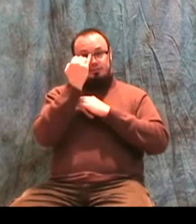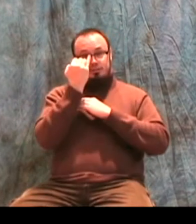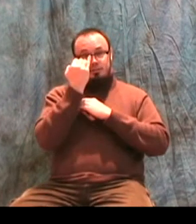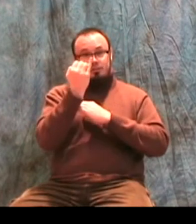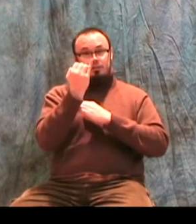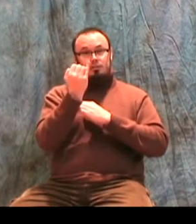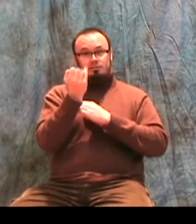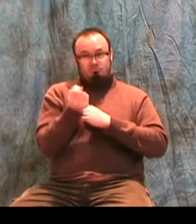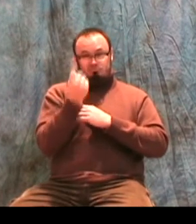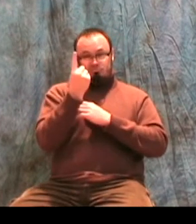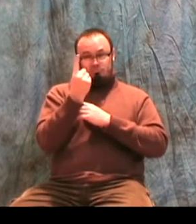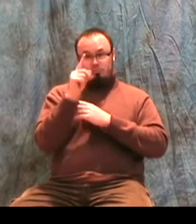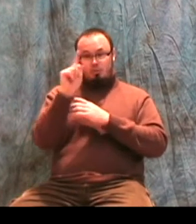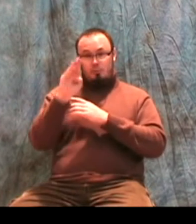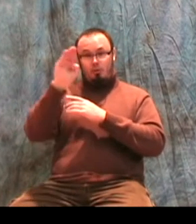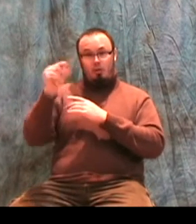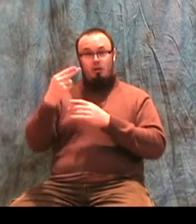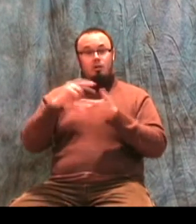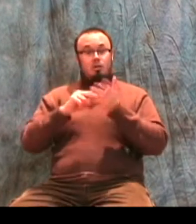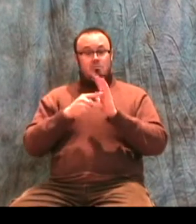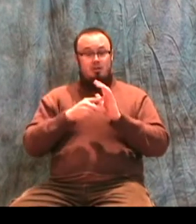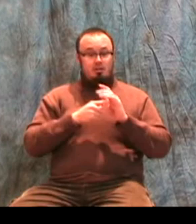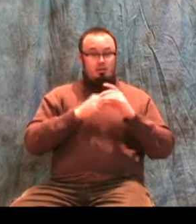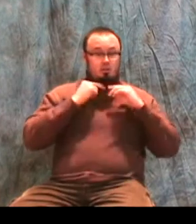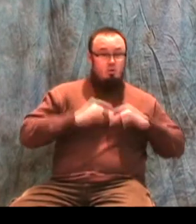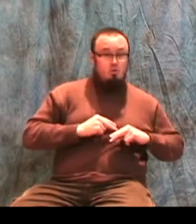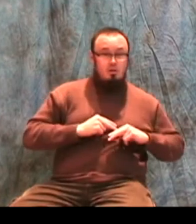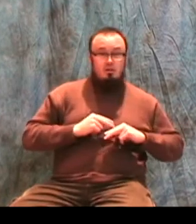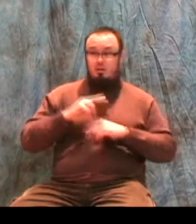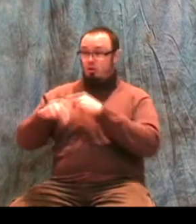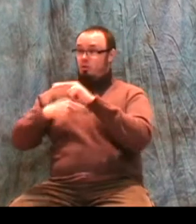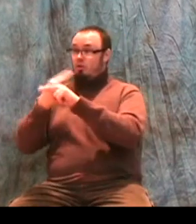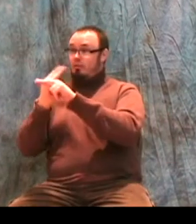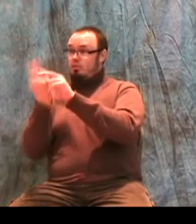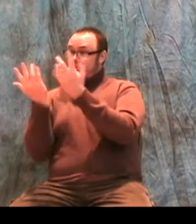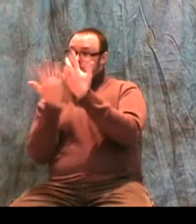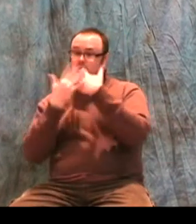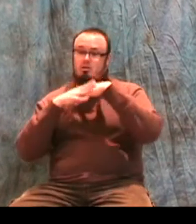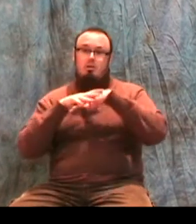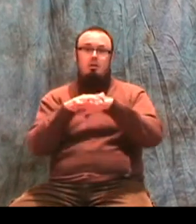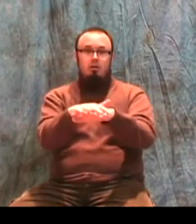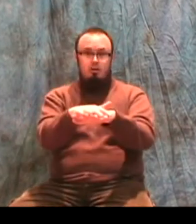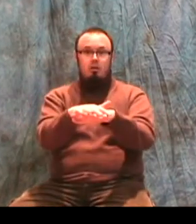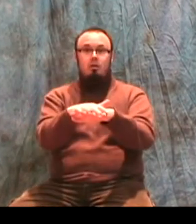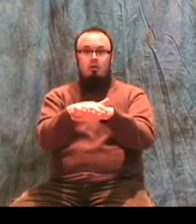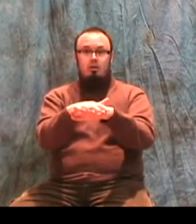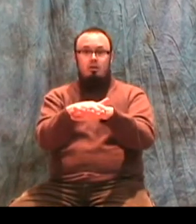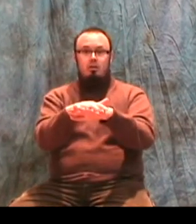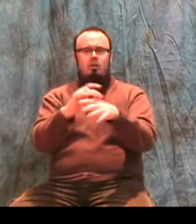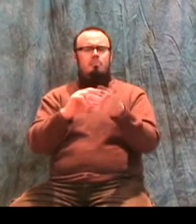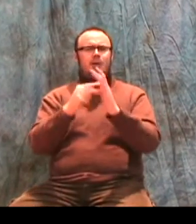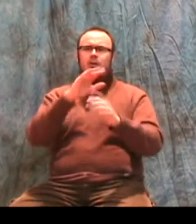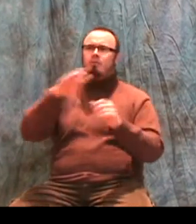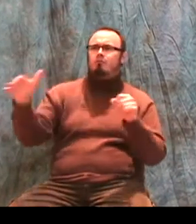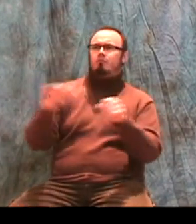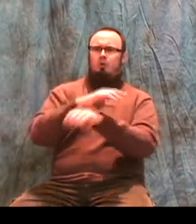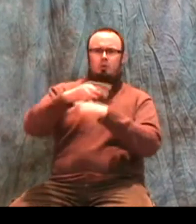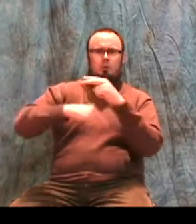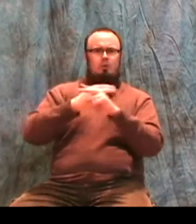way that causes the entire universe to be spiritual, elevated when man elevates himself, and lowered